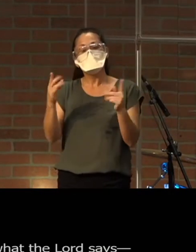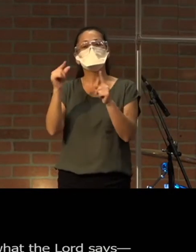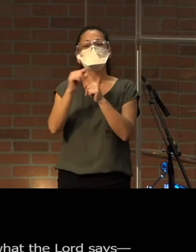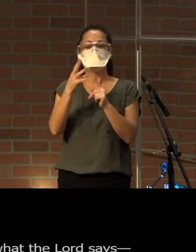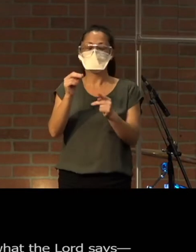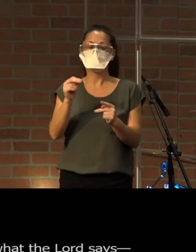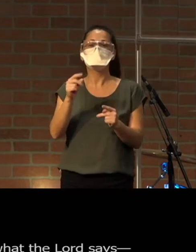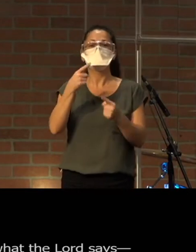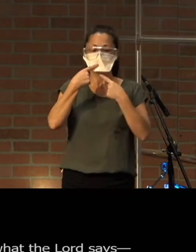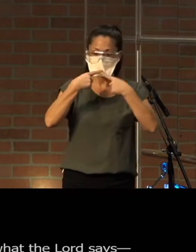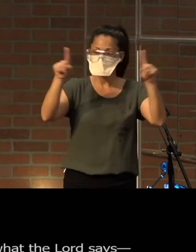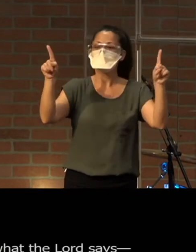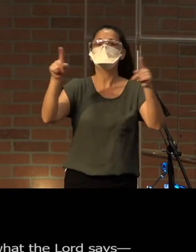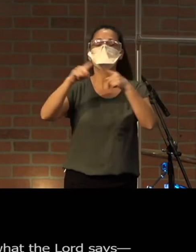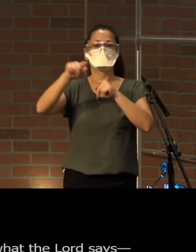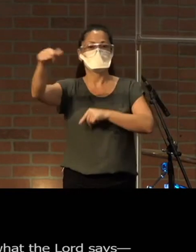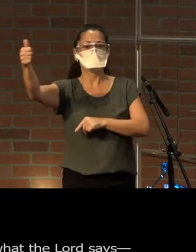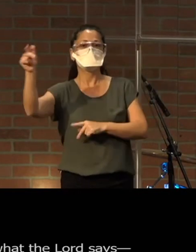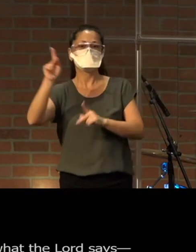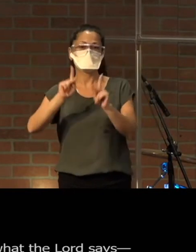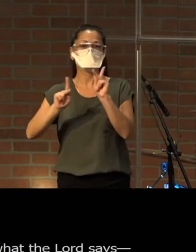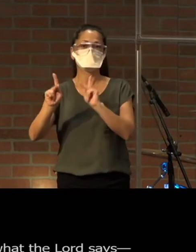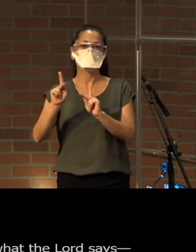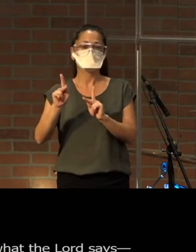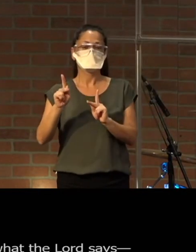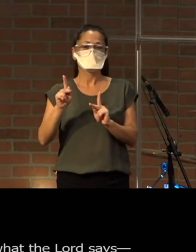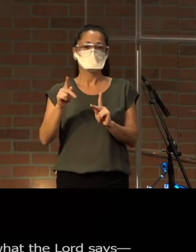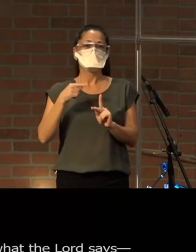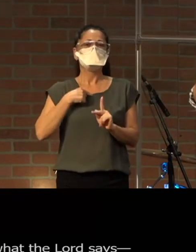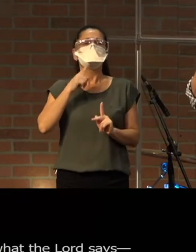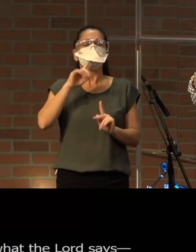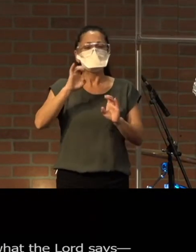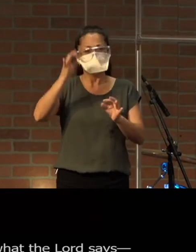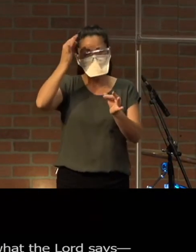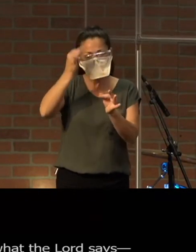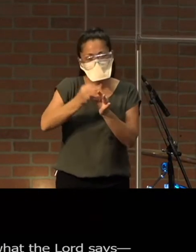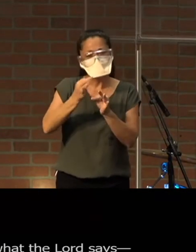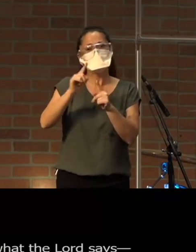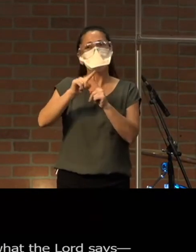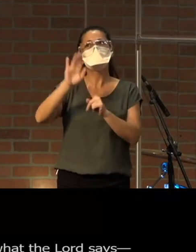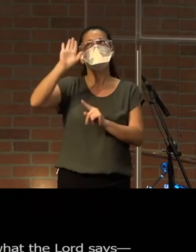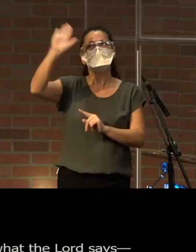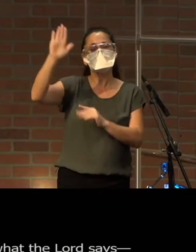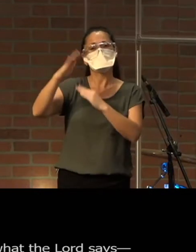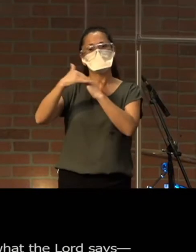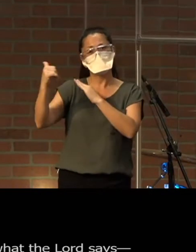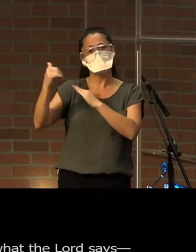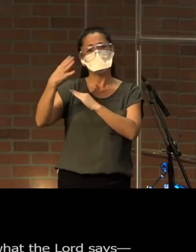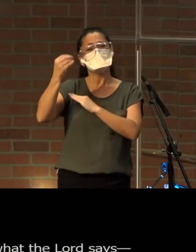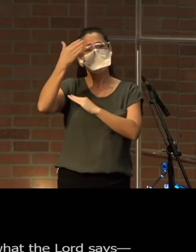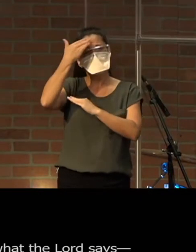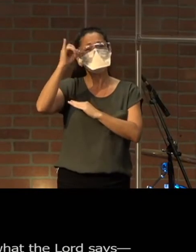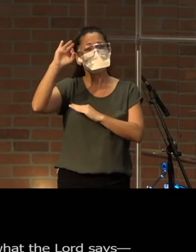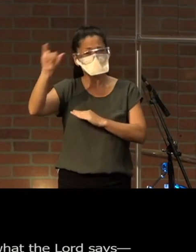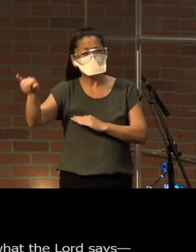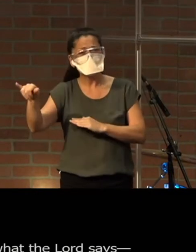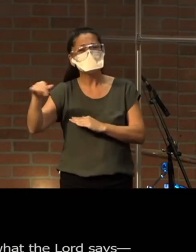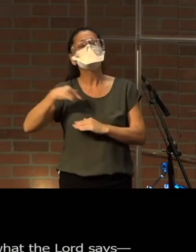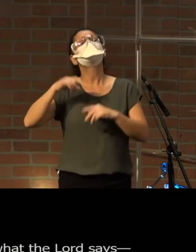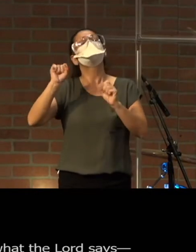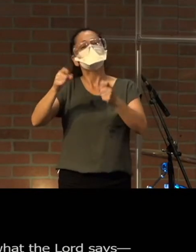proclaim it to other people. I can be faithful to His calling, and because of that, I